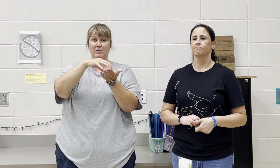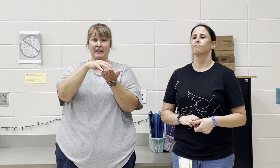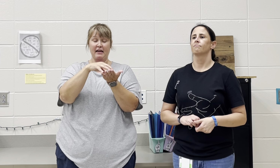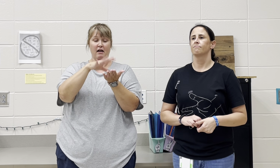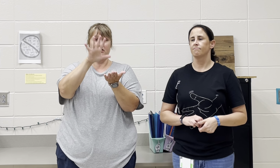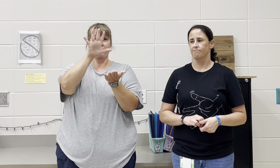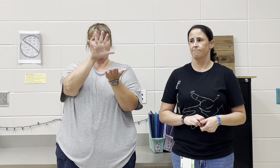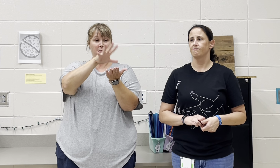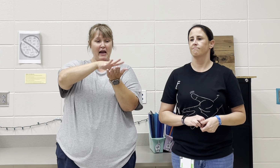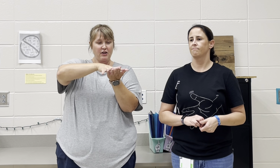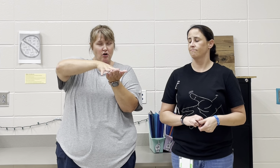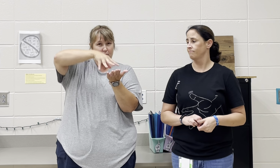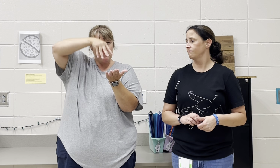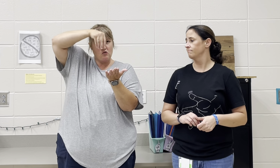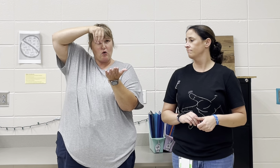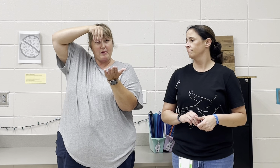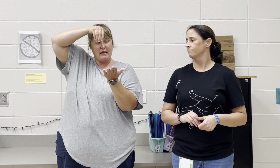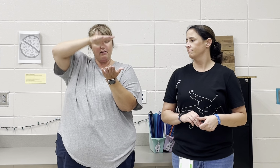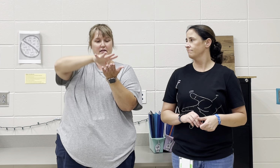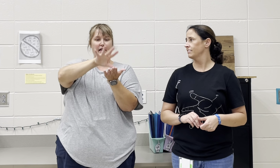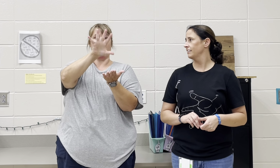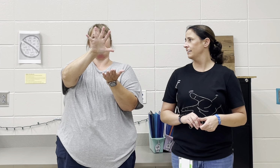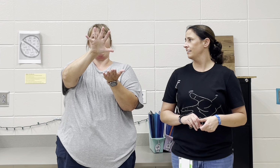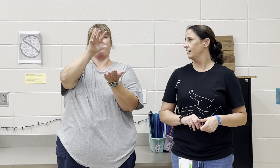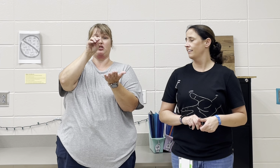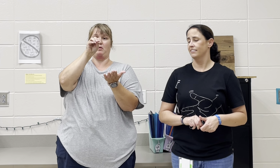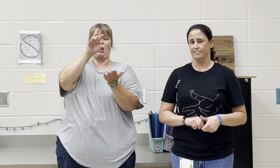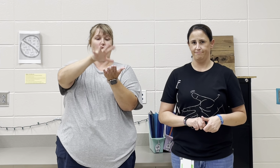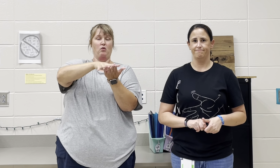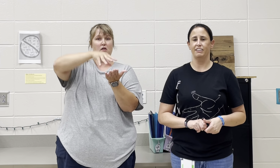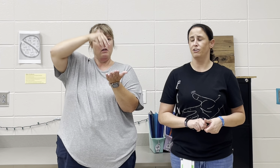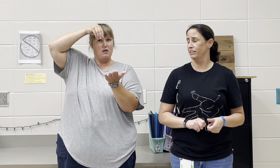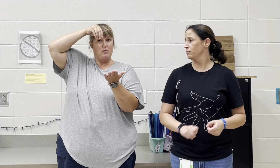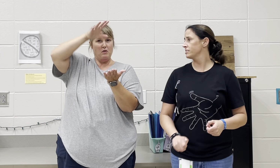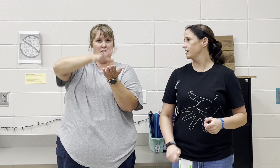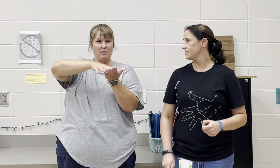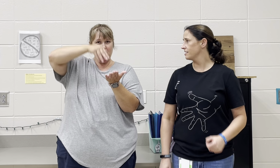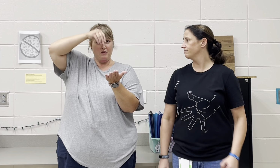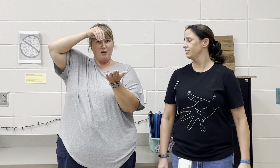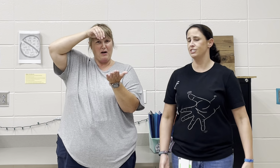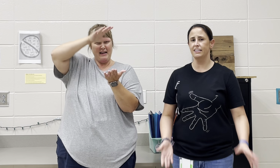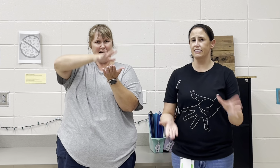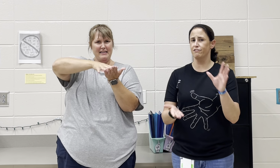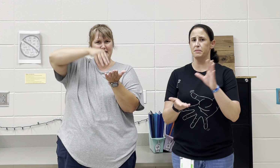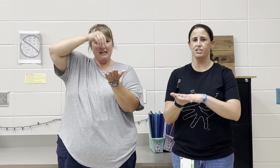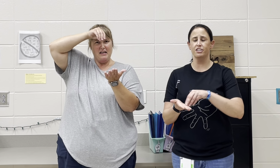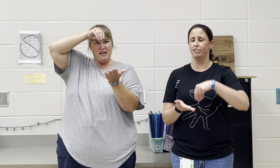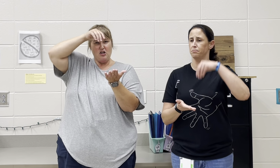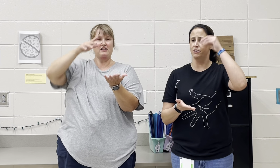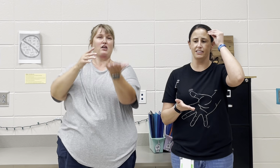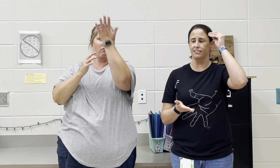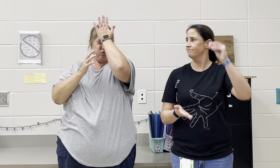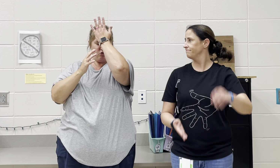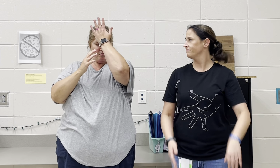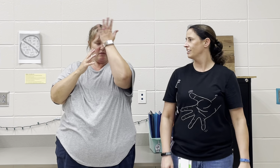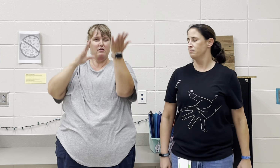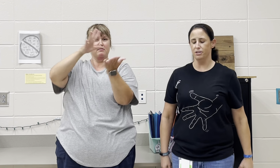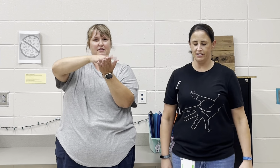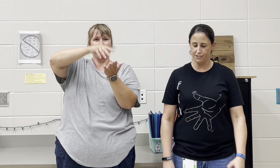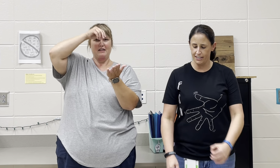gain knowledge from, and you're absorbing it. It's like 5 to an O. if only it was that easy. You take the information, you're You putting, just putting it in your head.